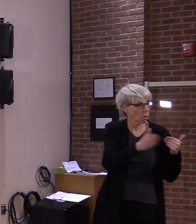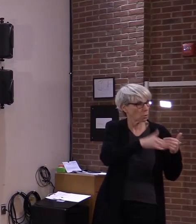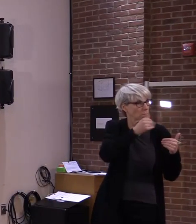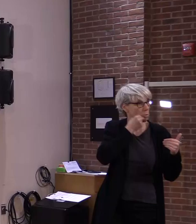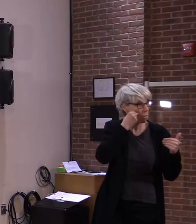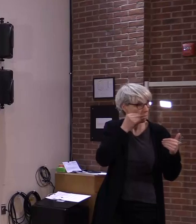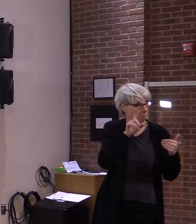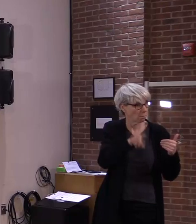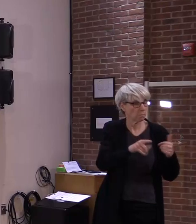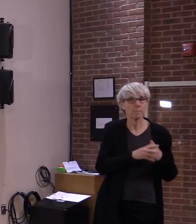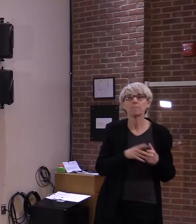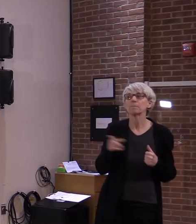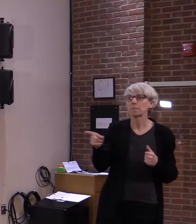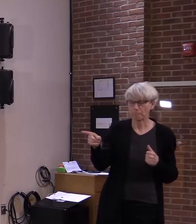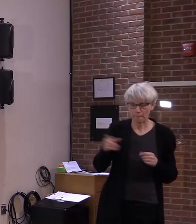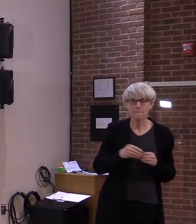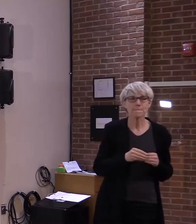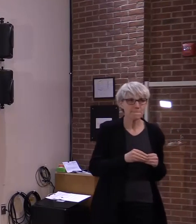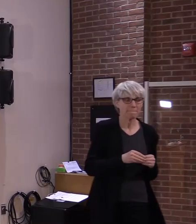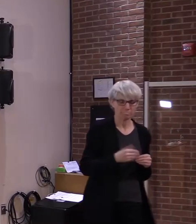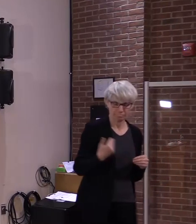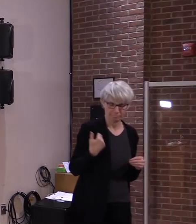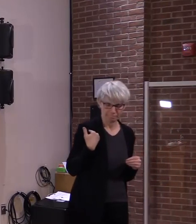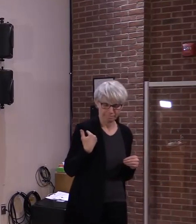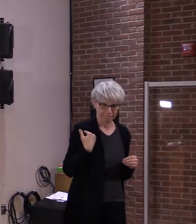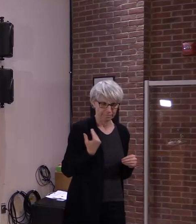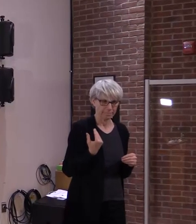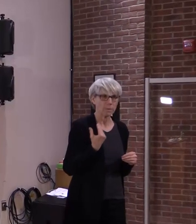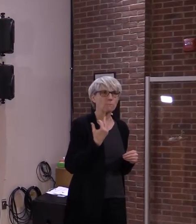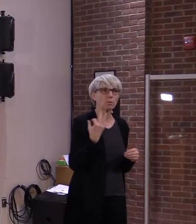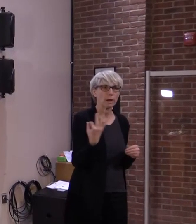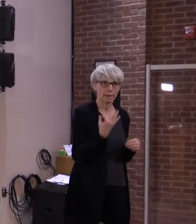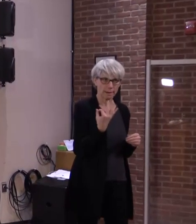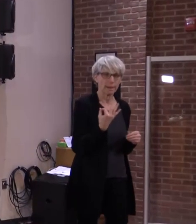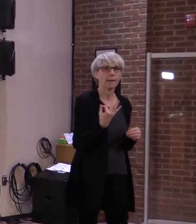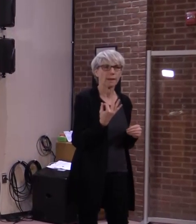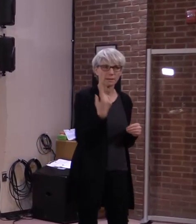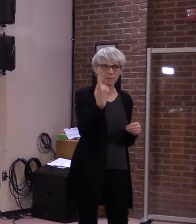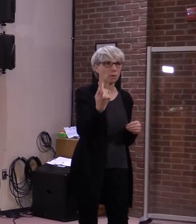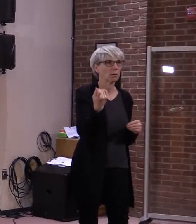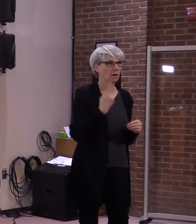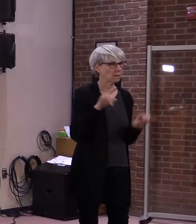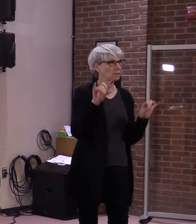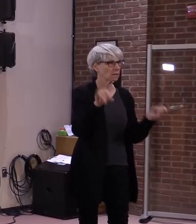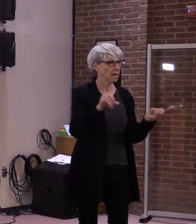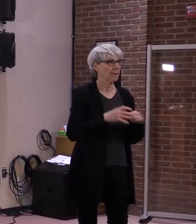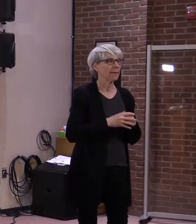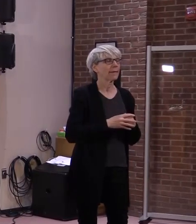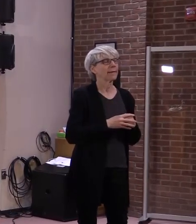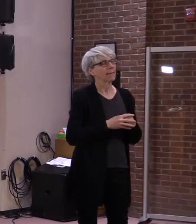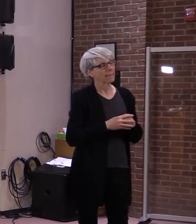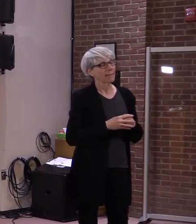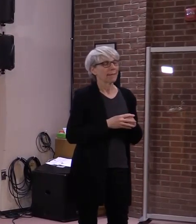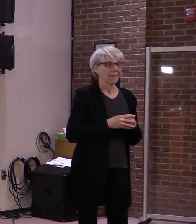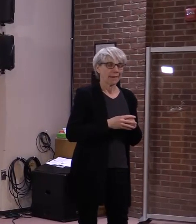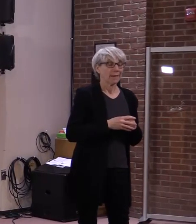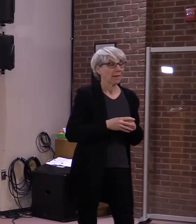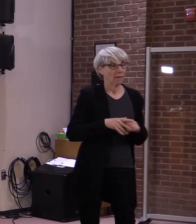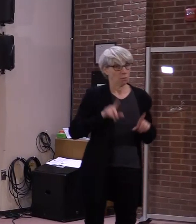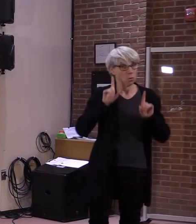Yeah, Tim, this question came up last press conference, and it makes it logistically difficult if you